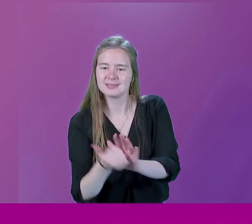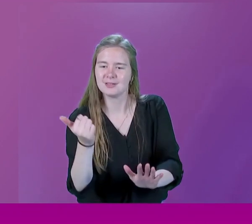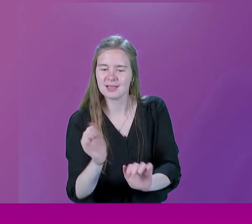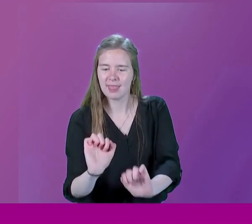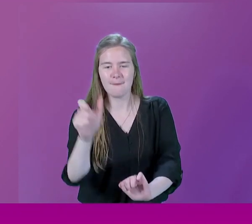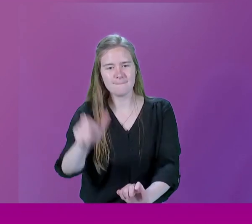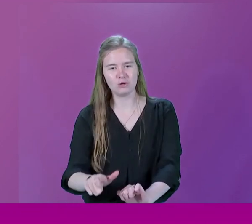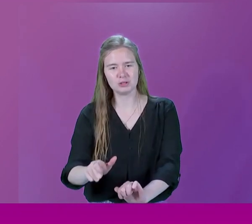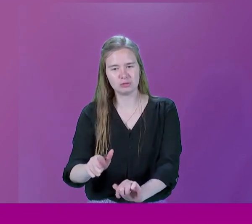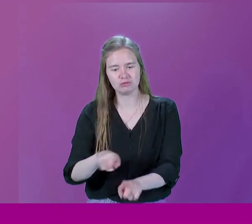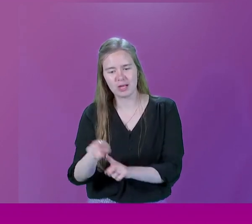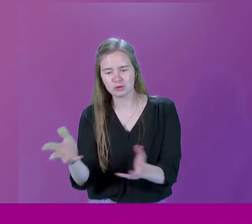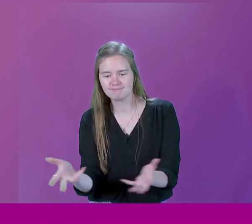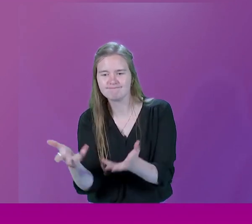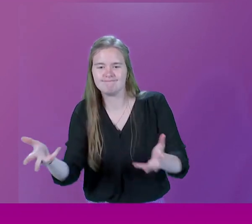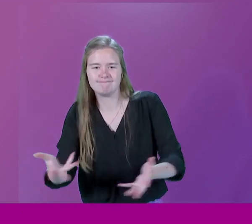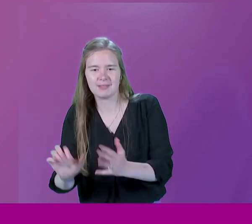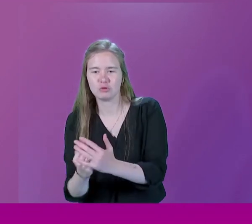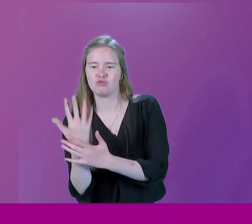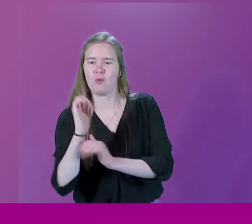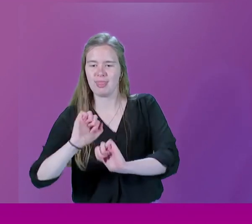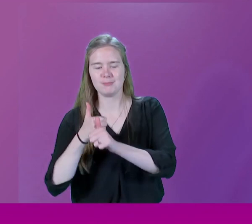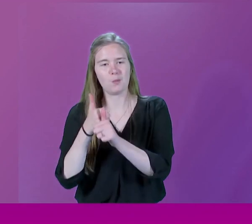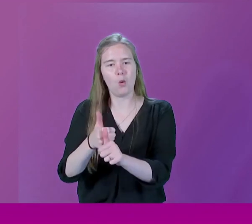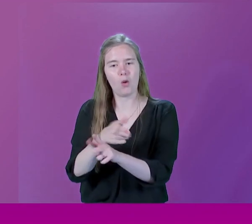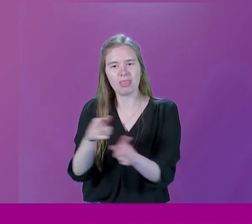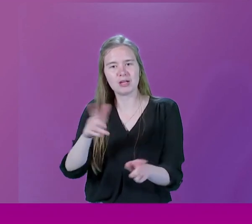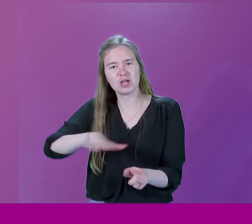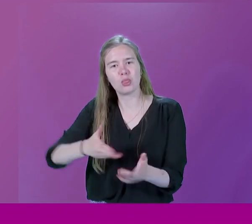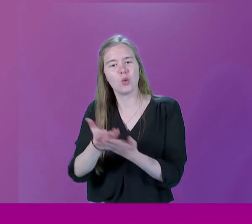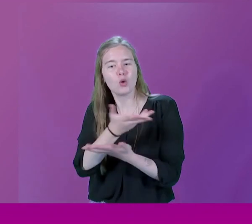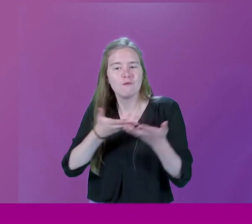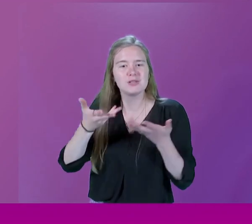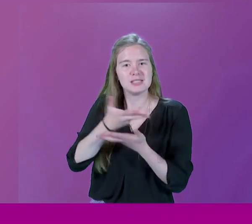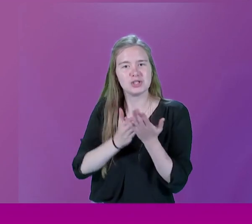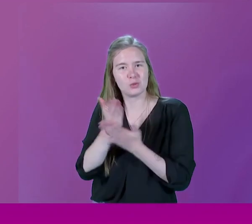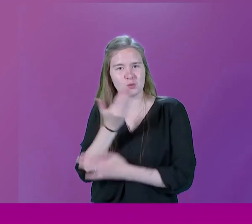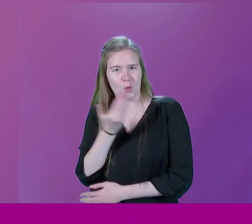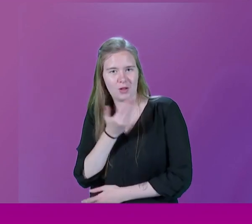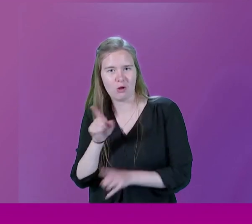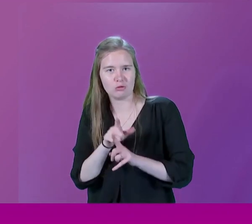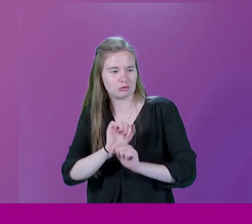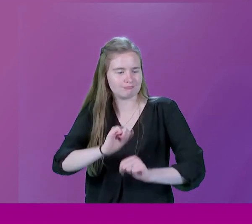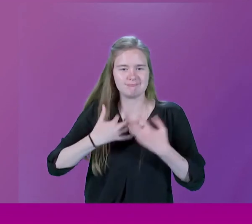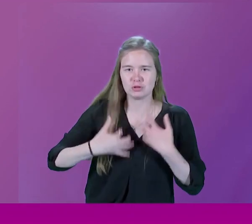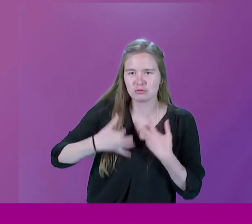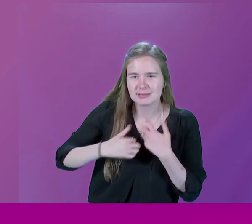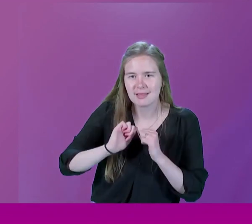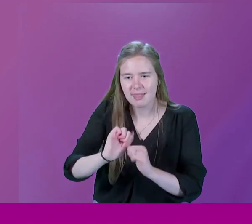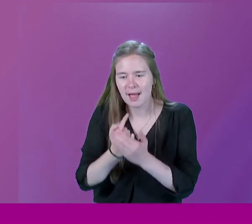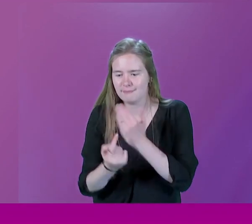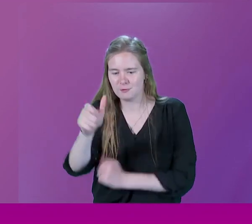that individual and to then be able to support that in the conversations that are had and how interested you are in